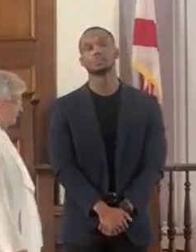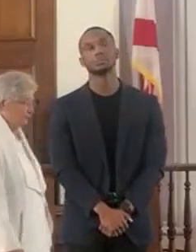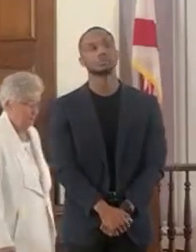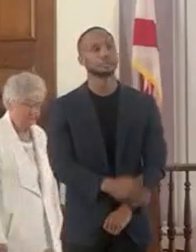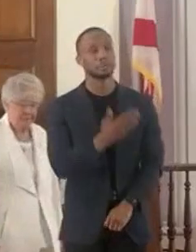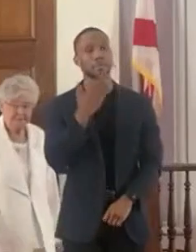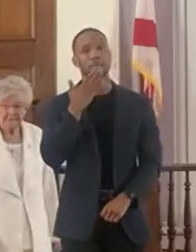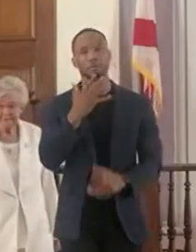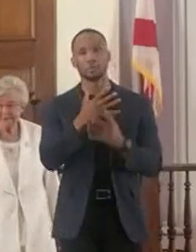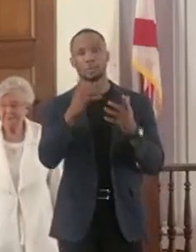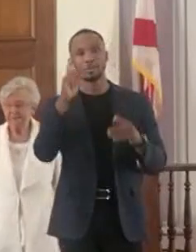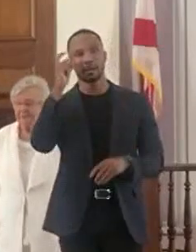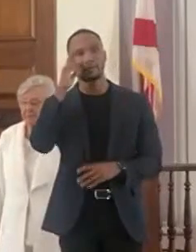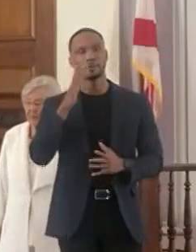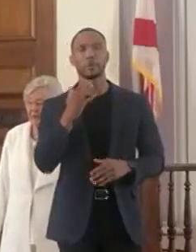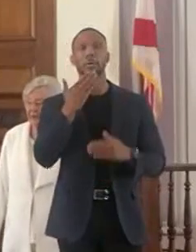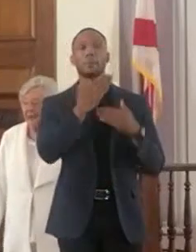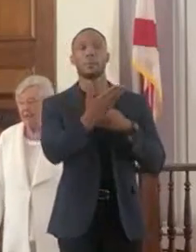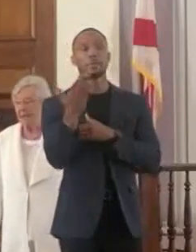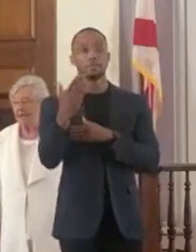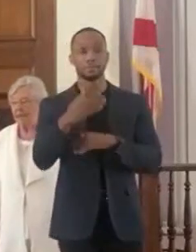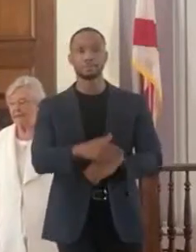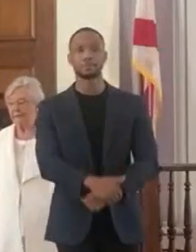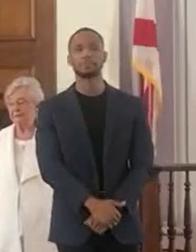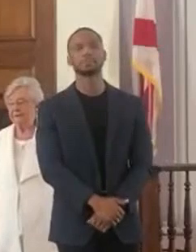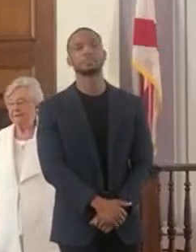Thank you very much, Governor. Good morning.